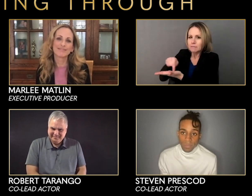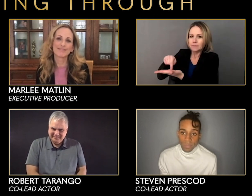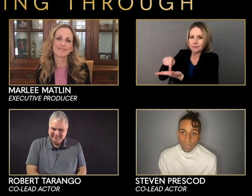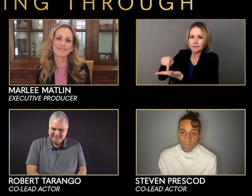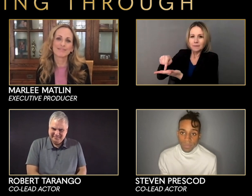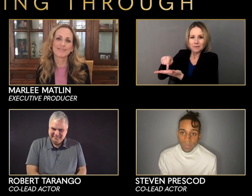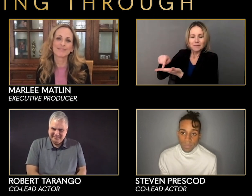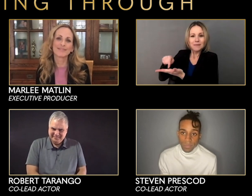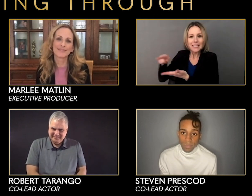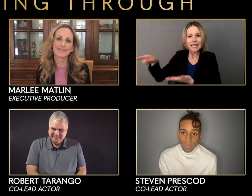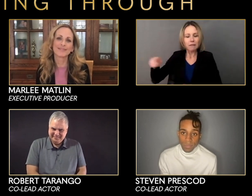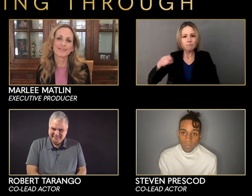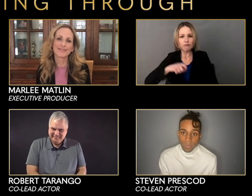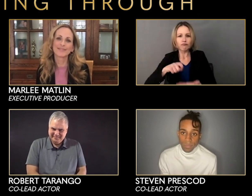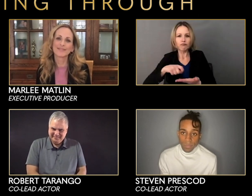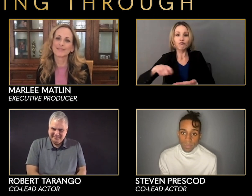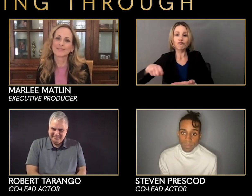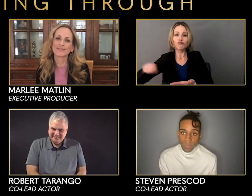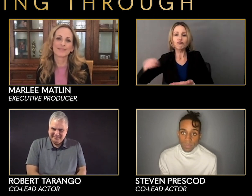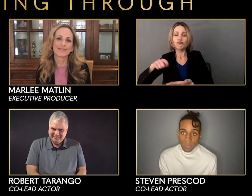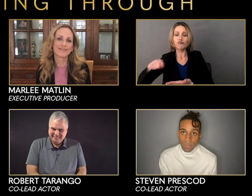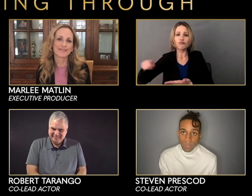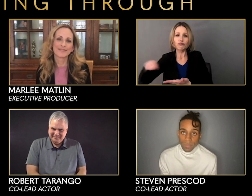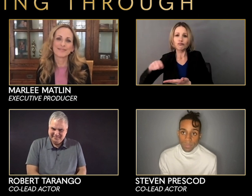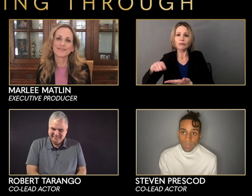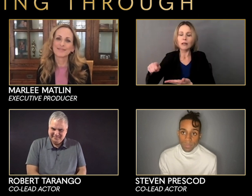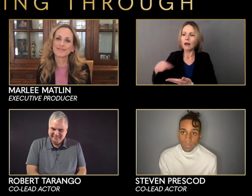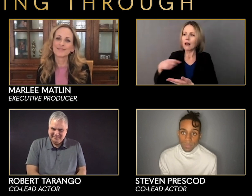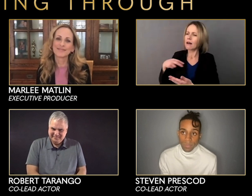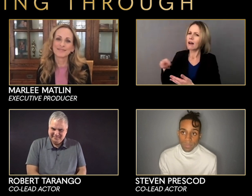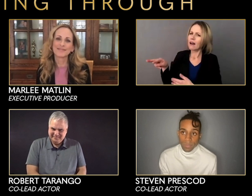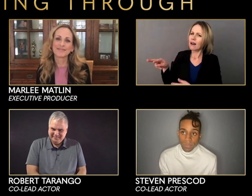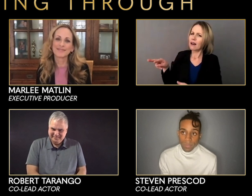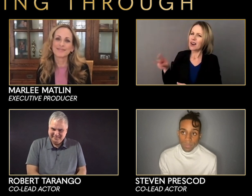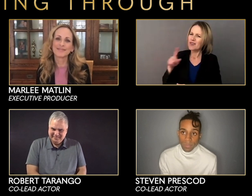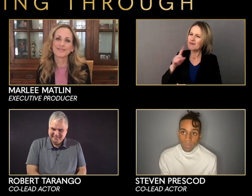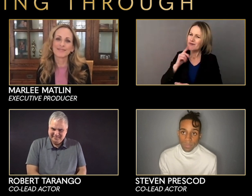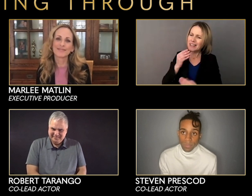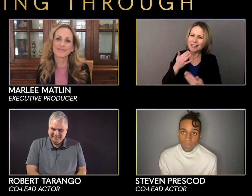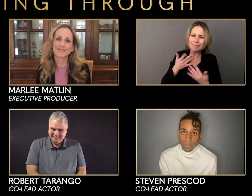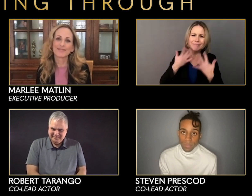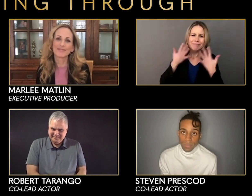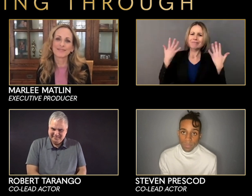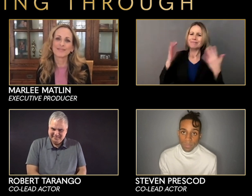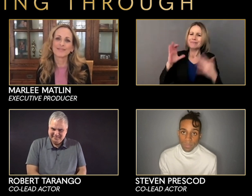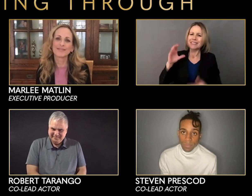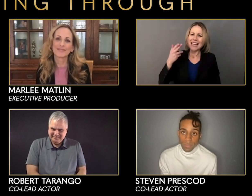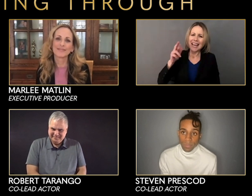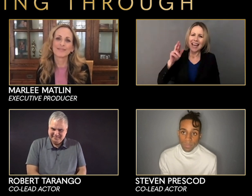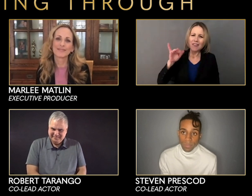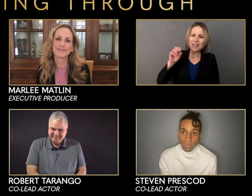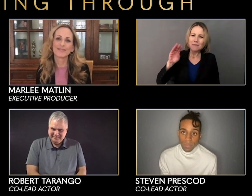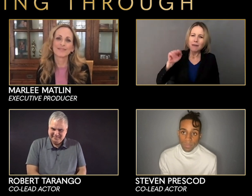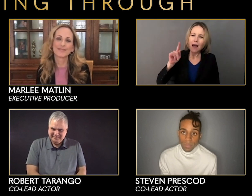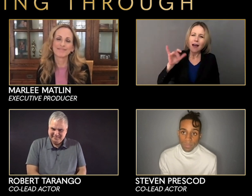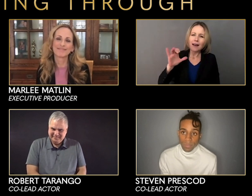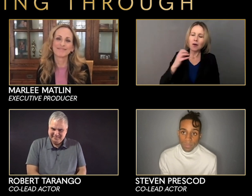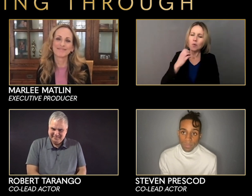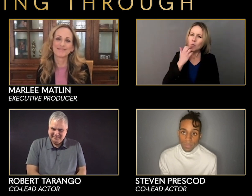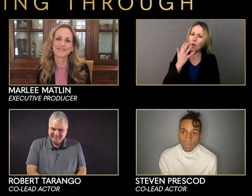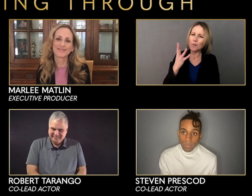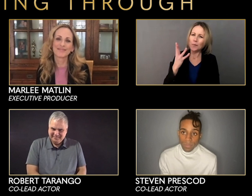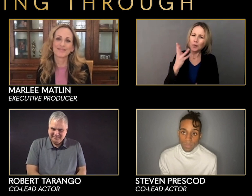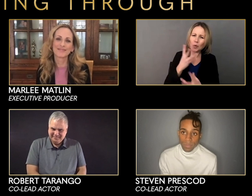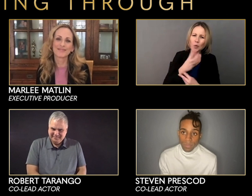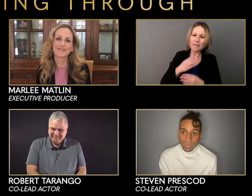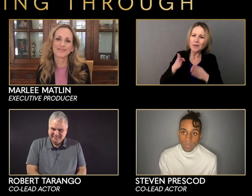notepad, I got to know this man as this really charismatic, warm, and just like beautiful person who had